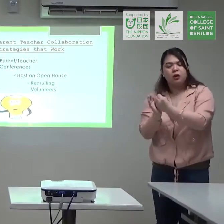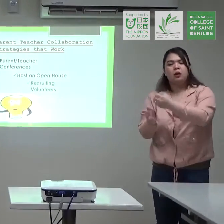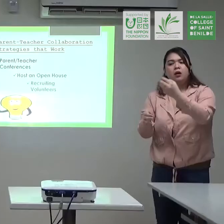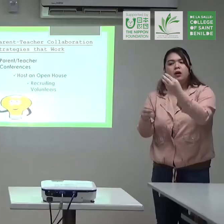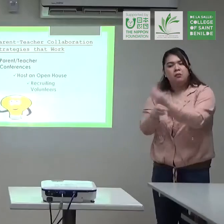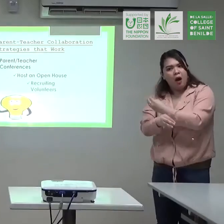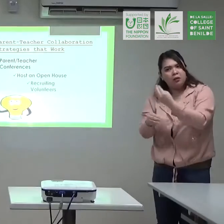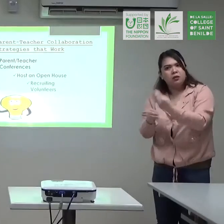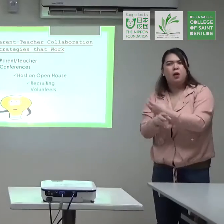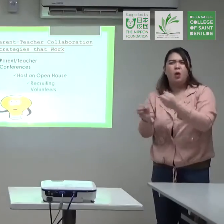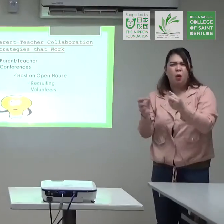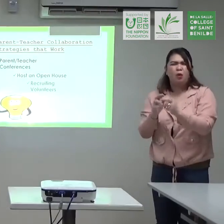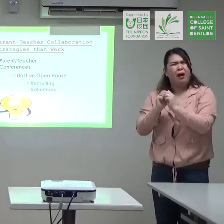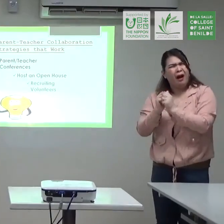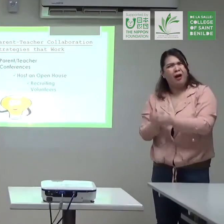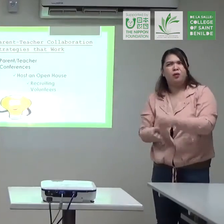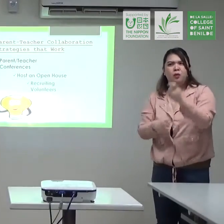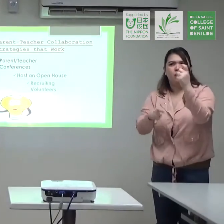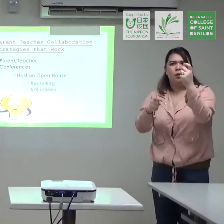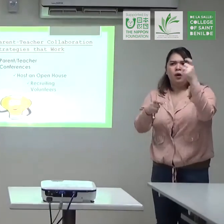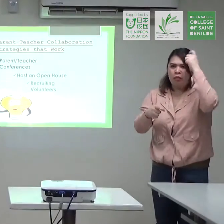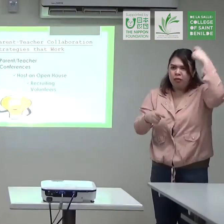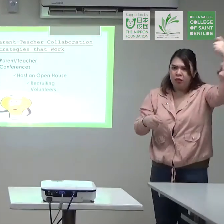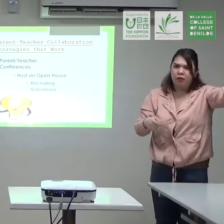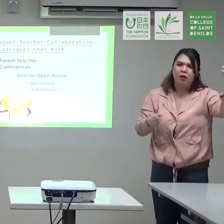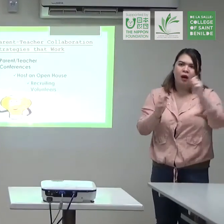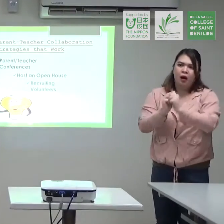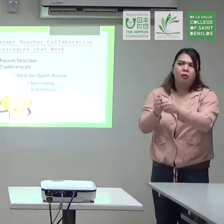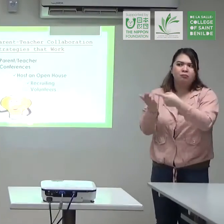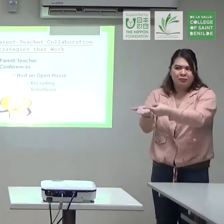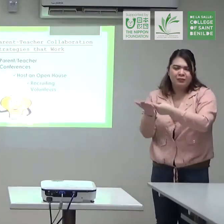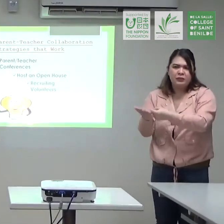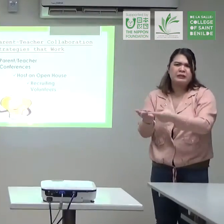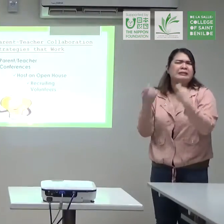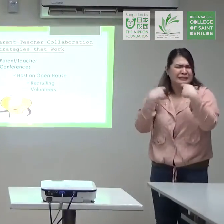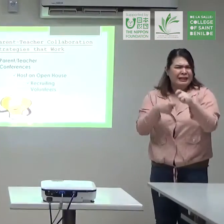this theory. So bring in